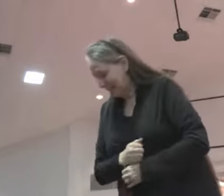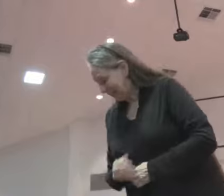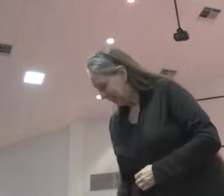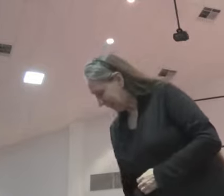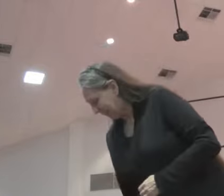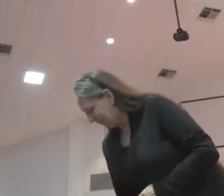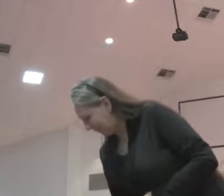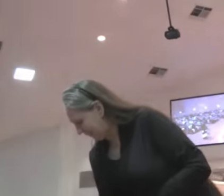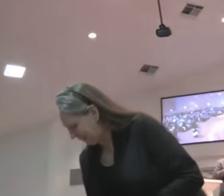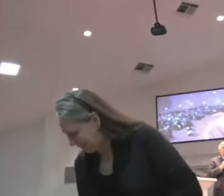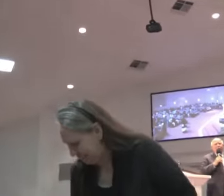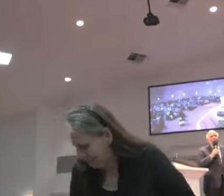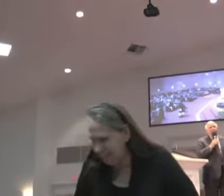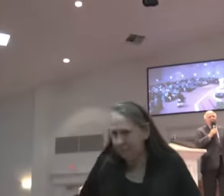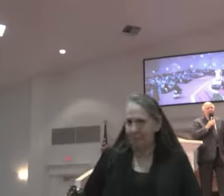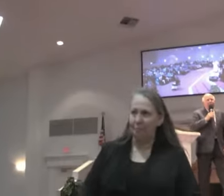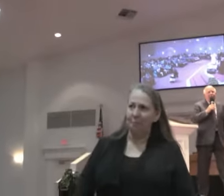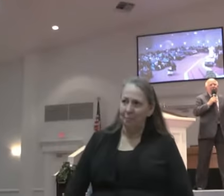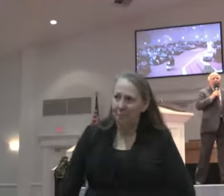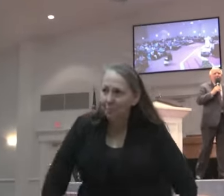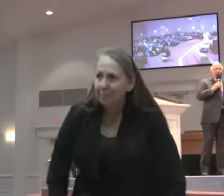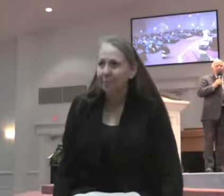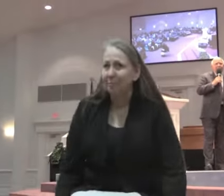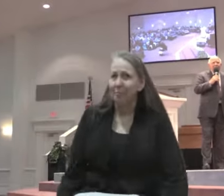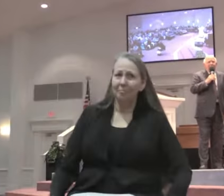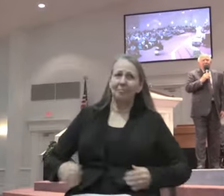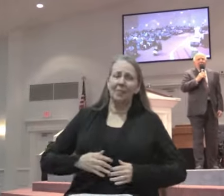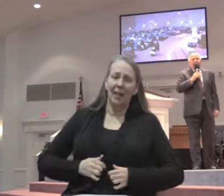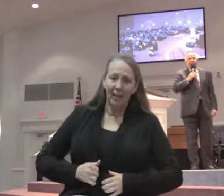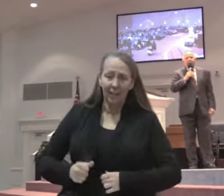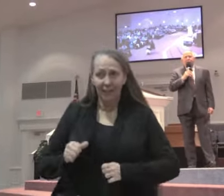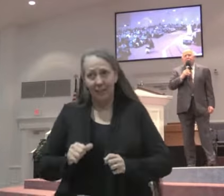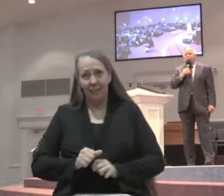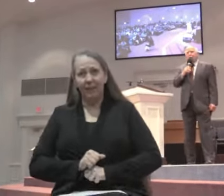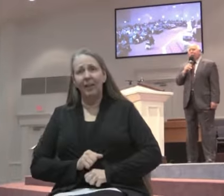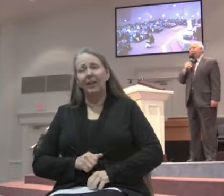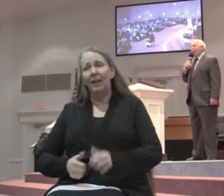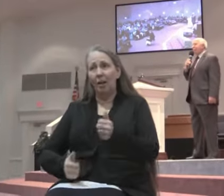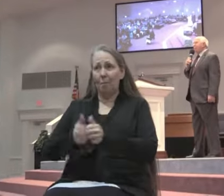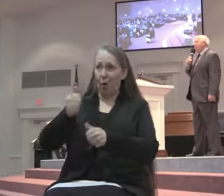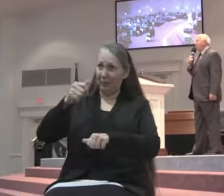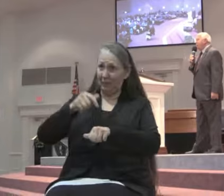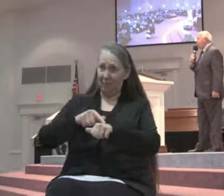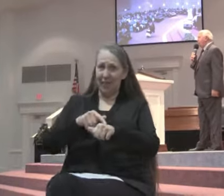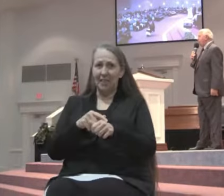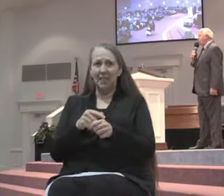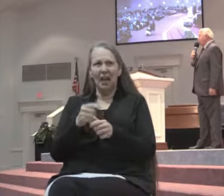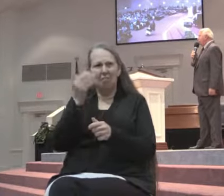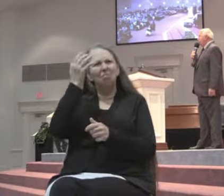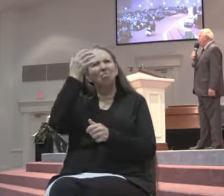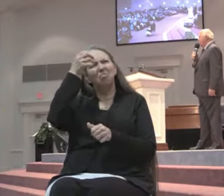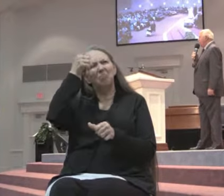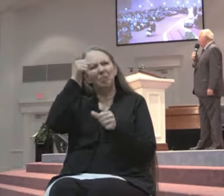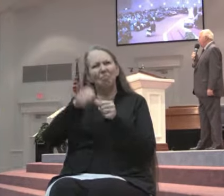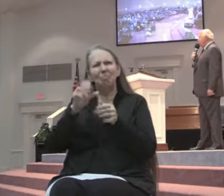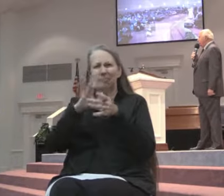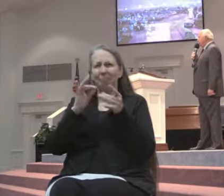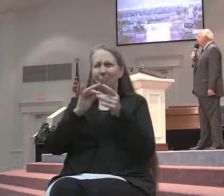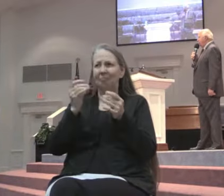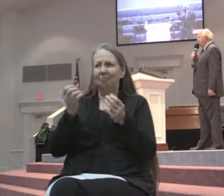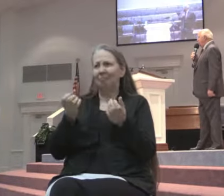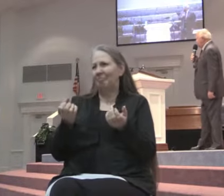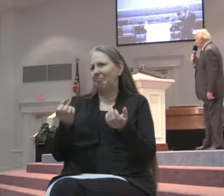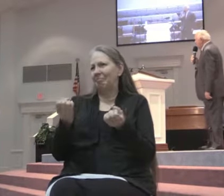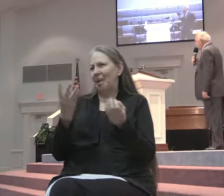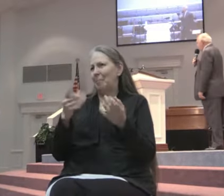Now, I could have quoted most of this, and many of you could probably do the same here at